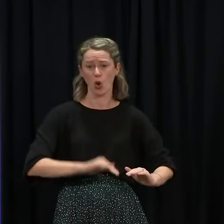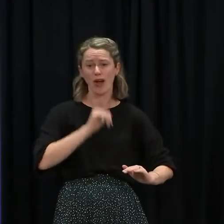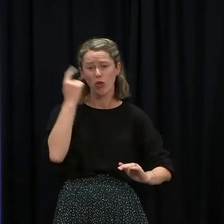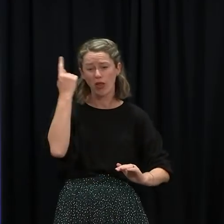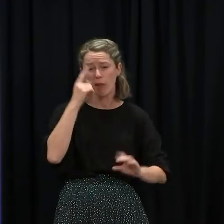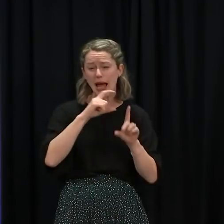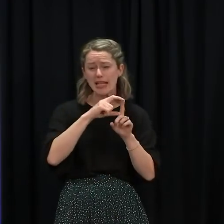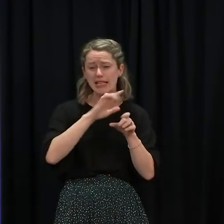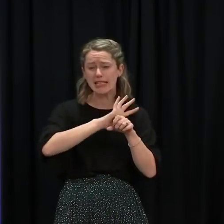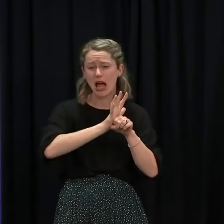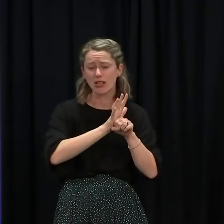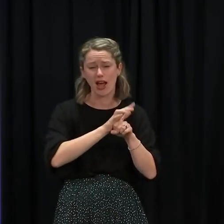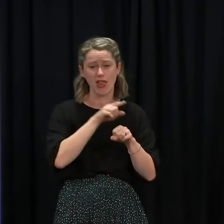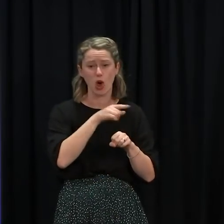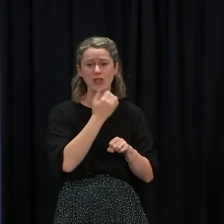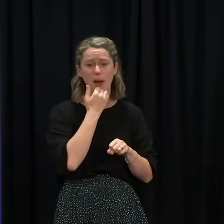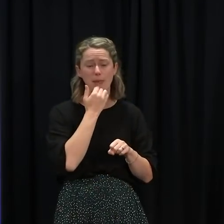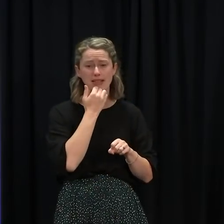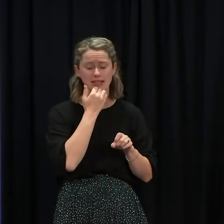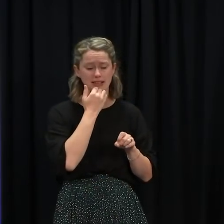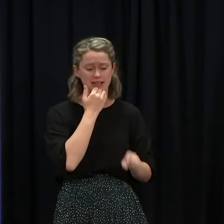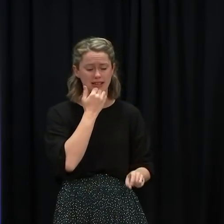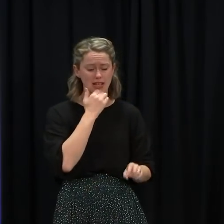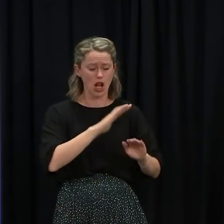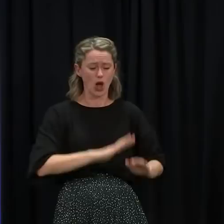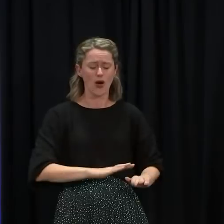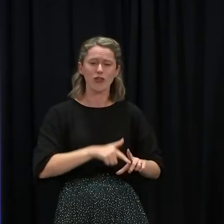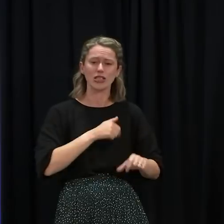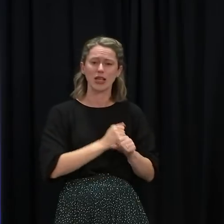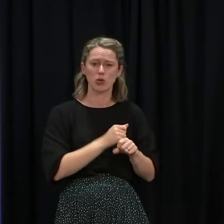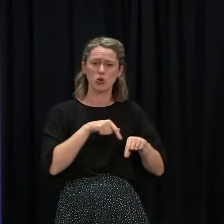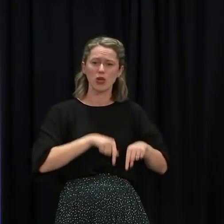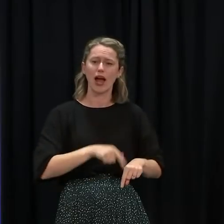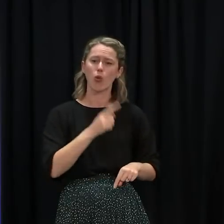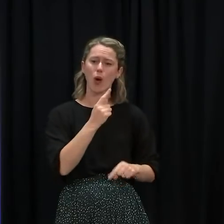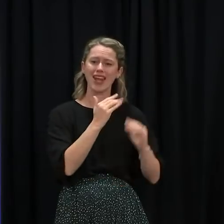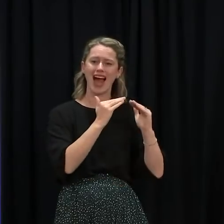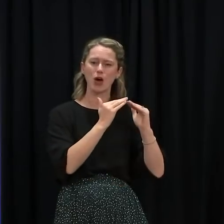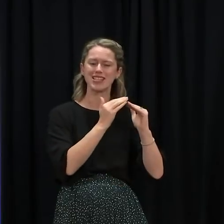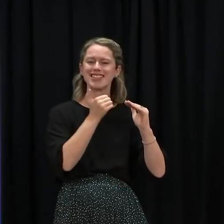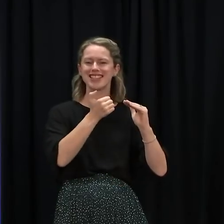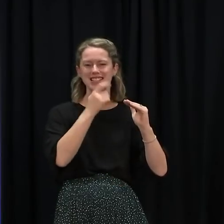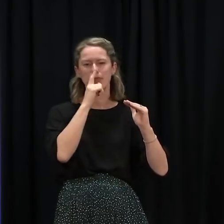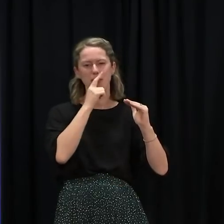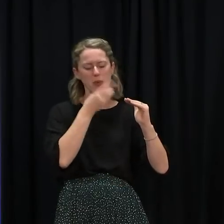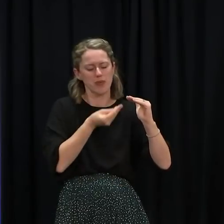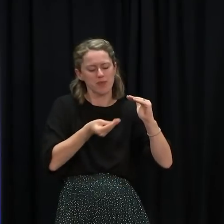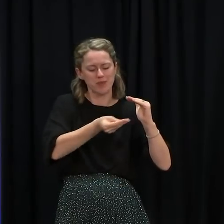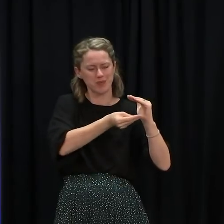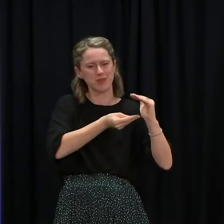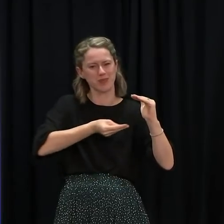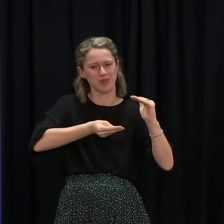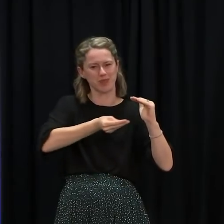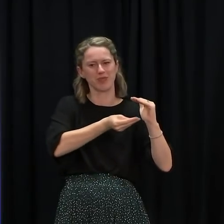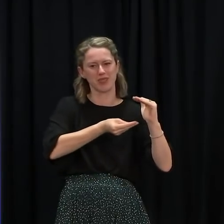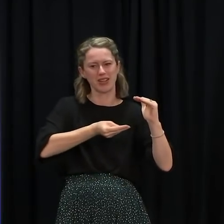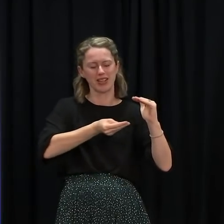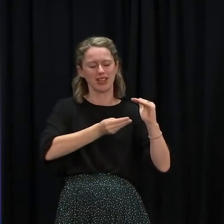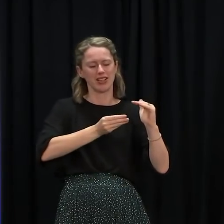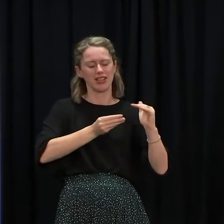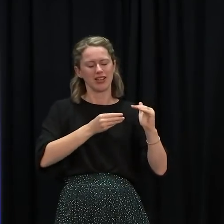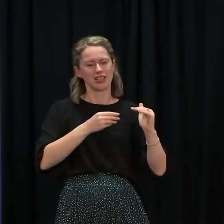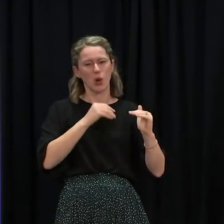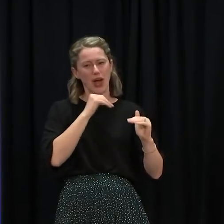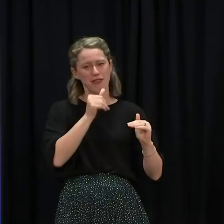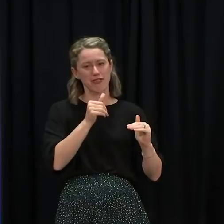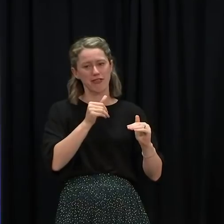about the fact that even today, one household, six people, because Delta does tend to have high transmission rates inside